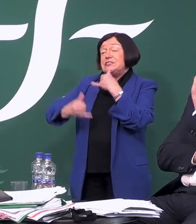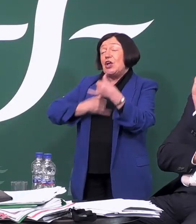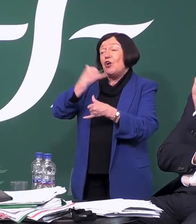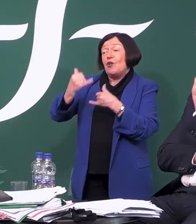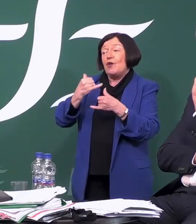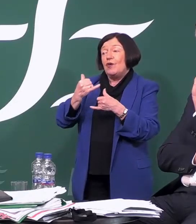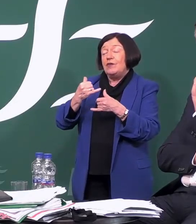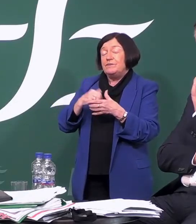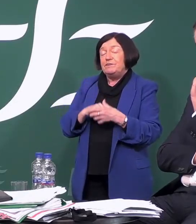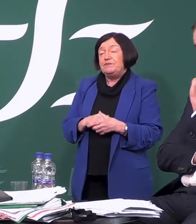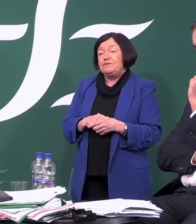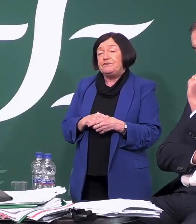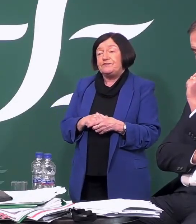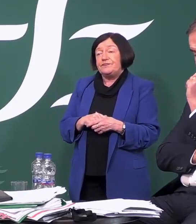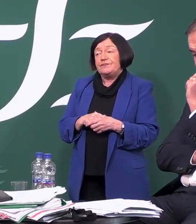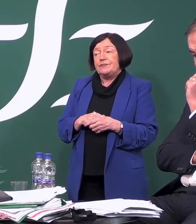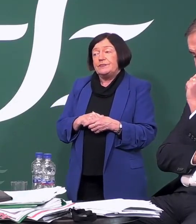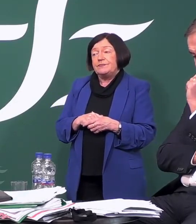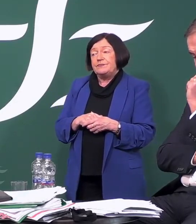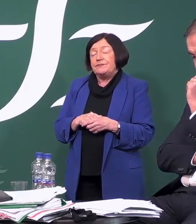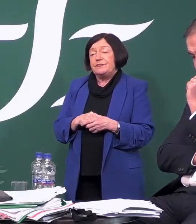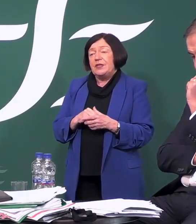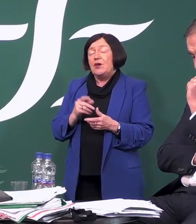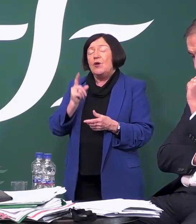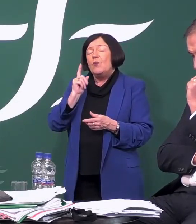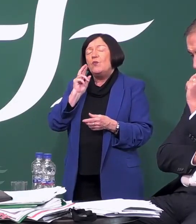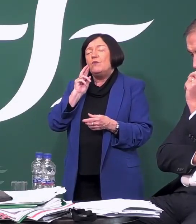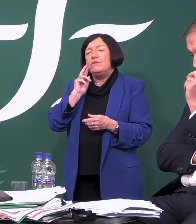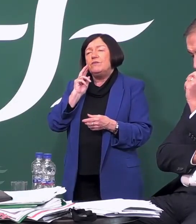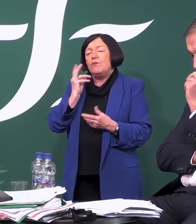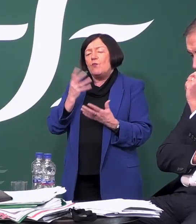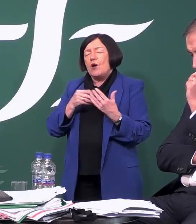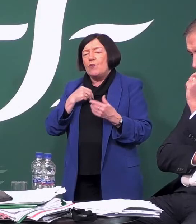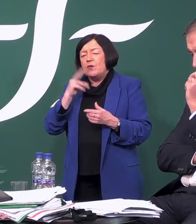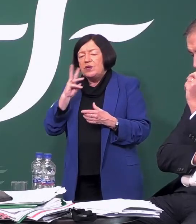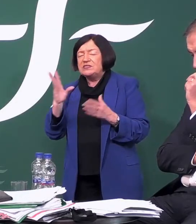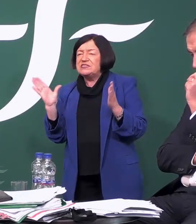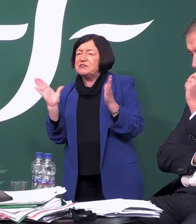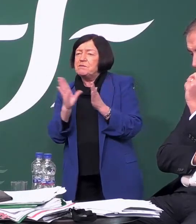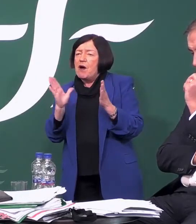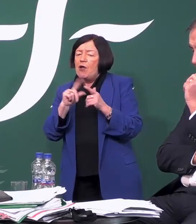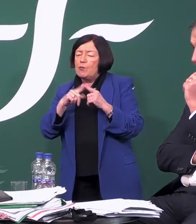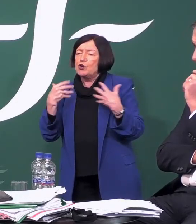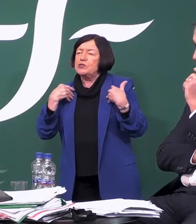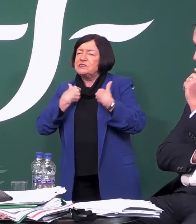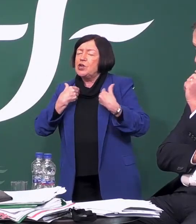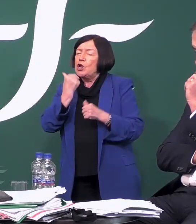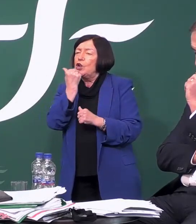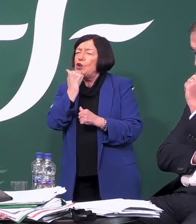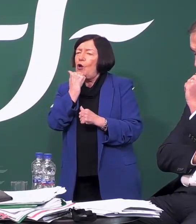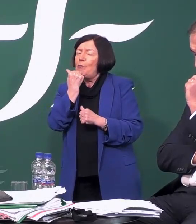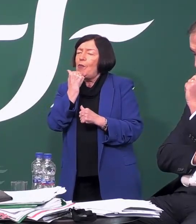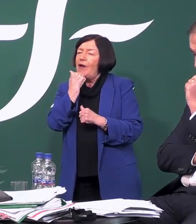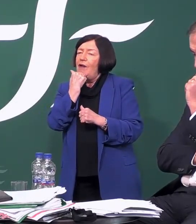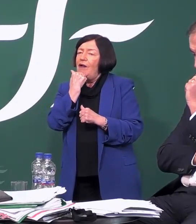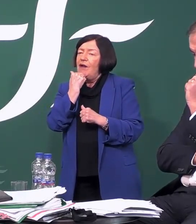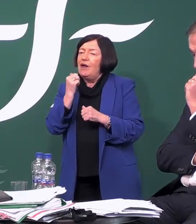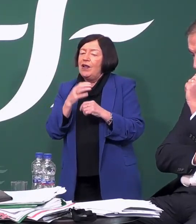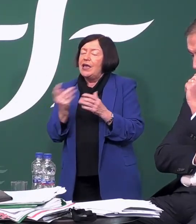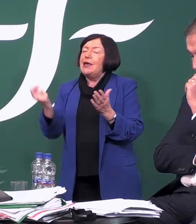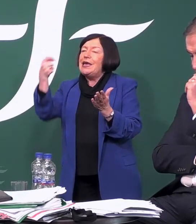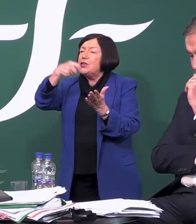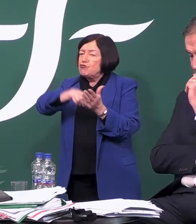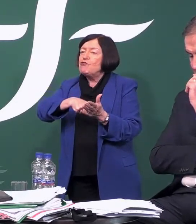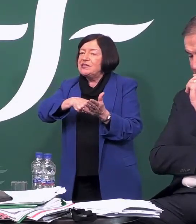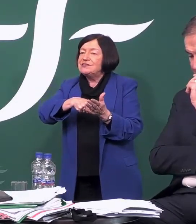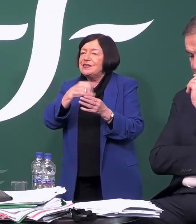what we saw was relatively a small but concerning number, but an increase